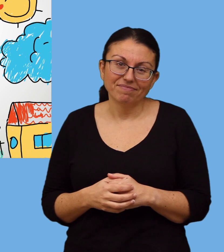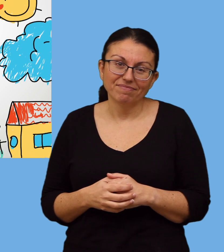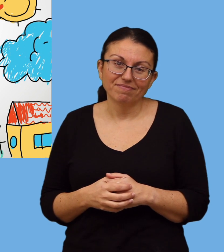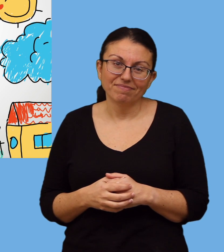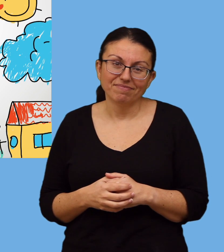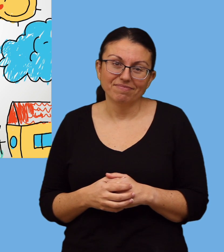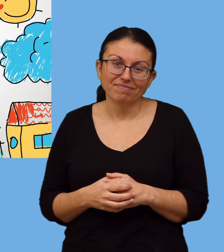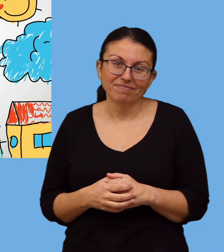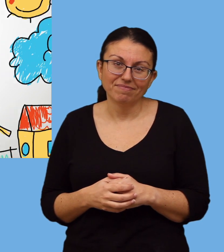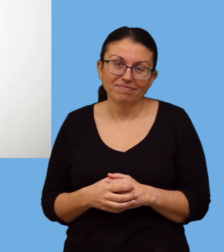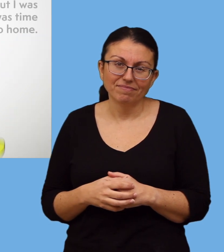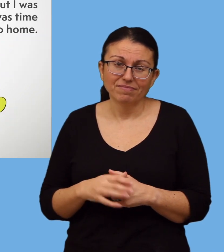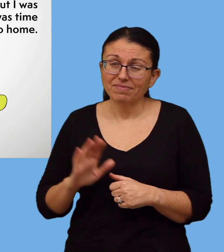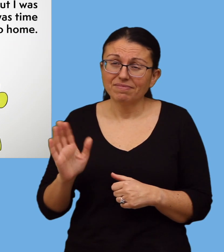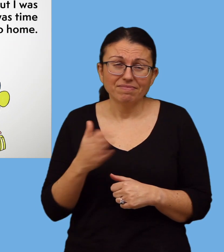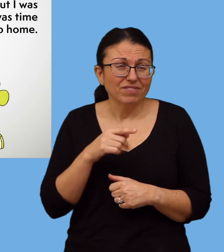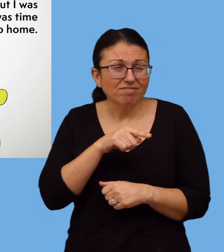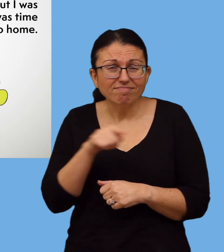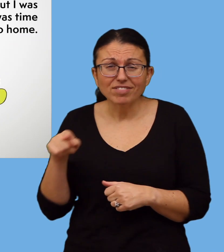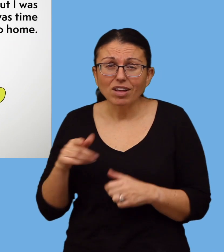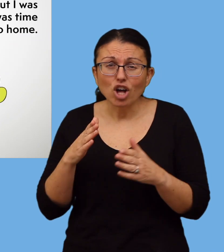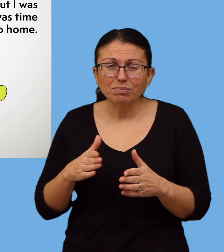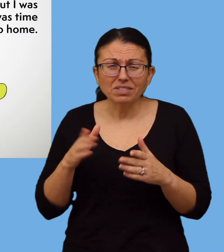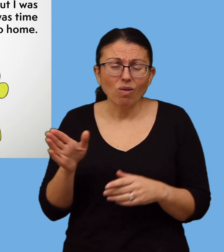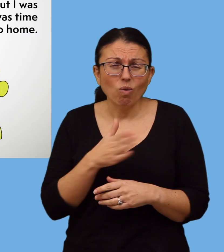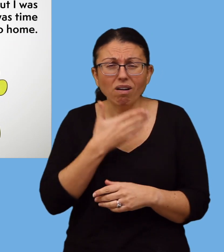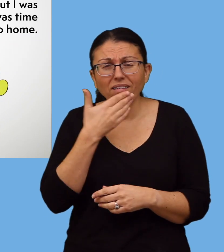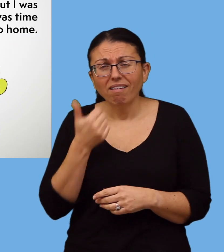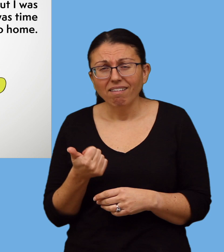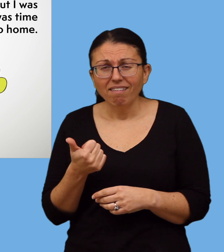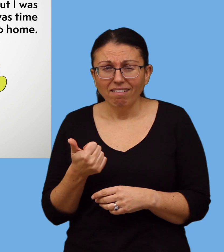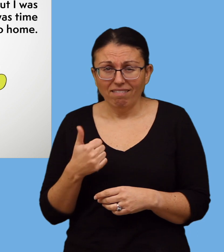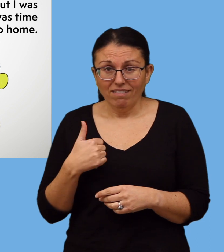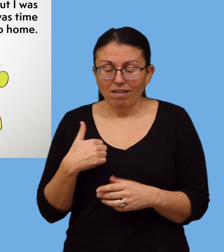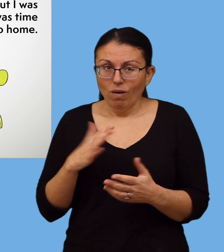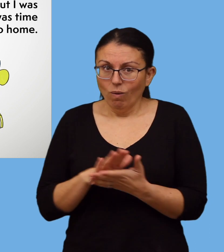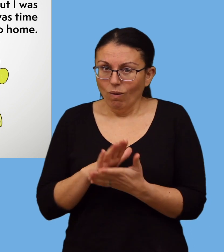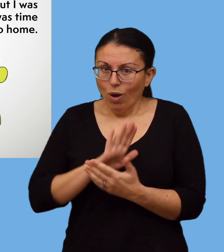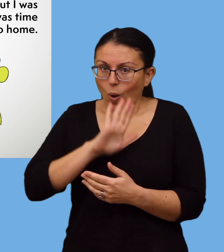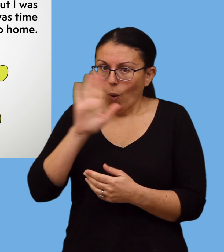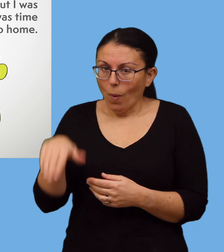Time to go home. Everyone at the hospital was very kind, but I was glad